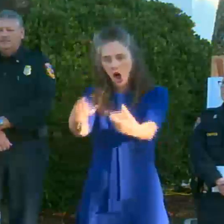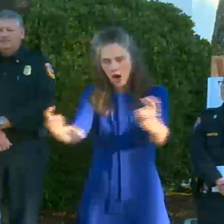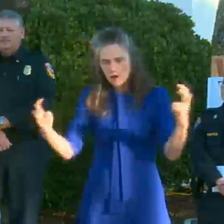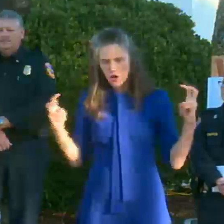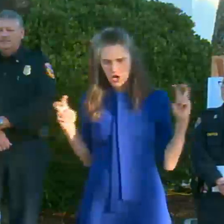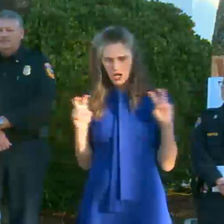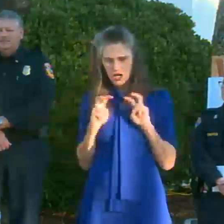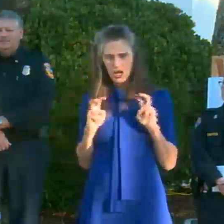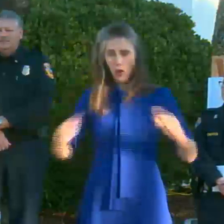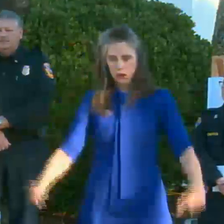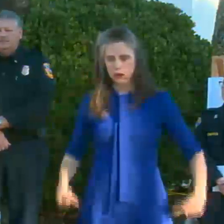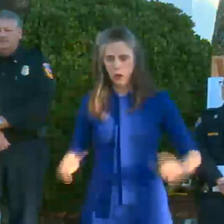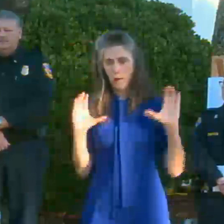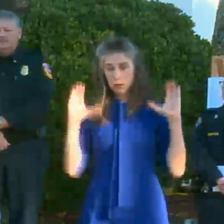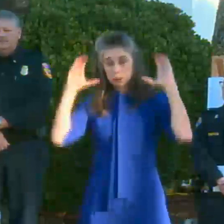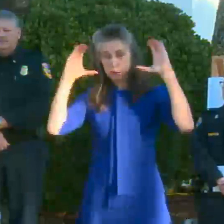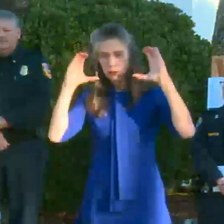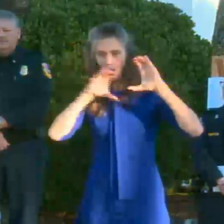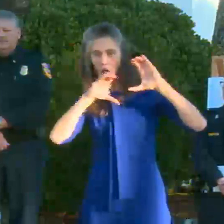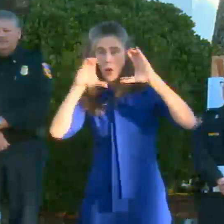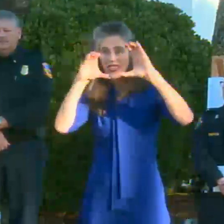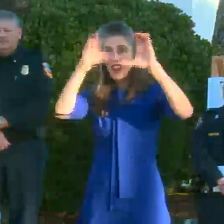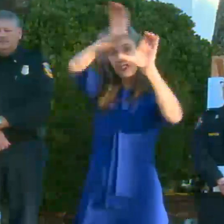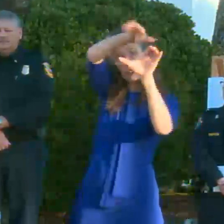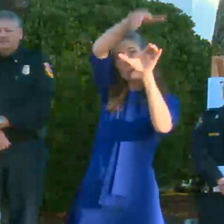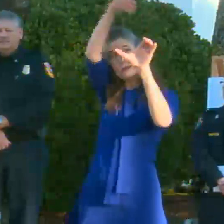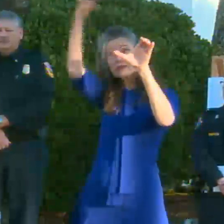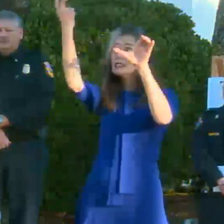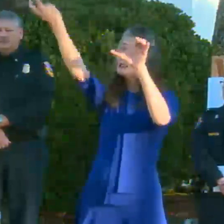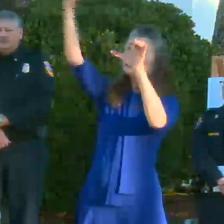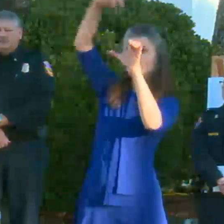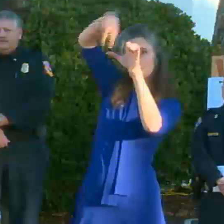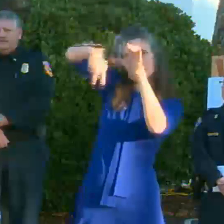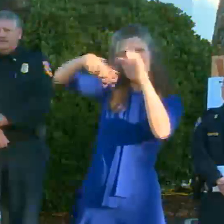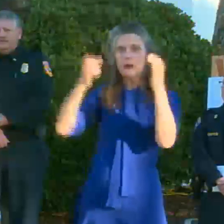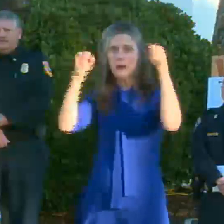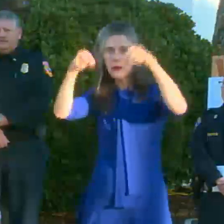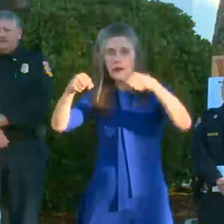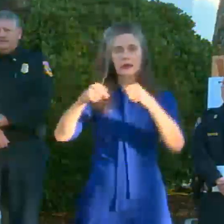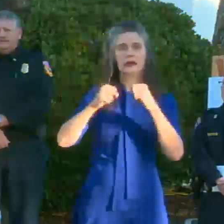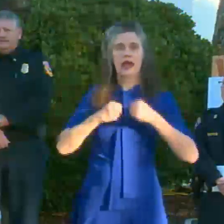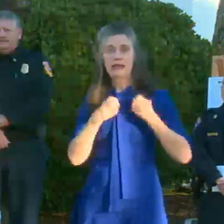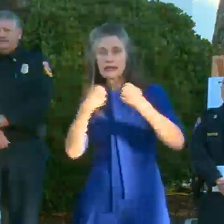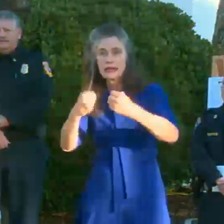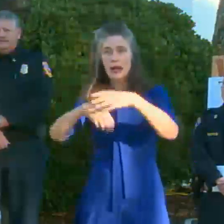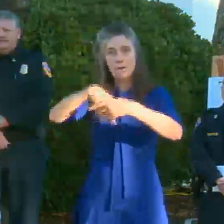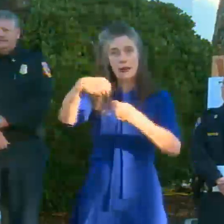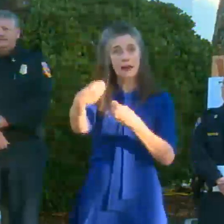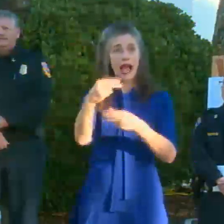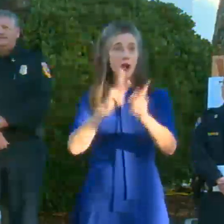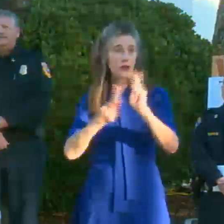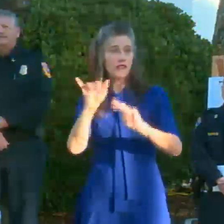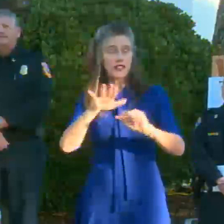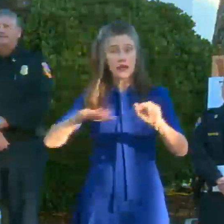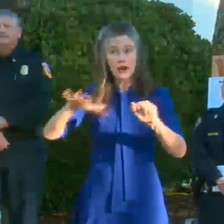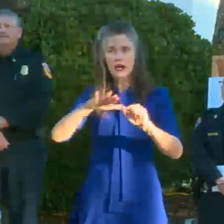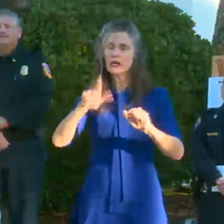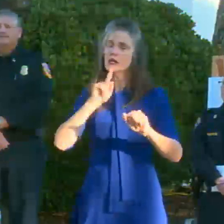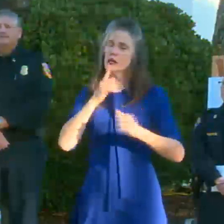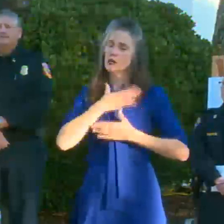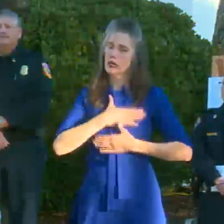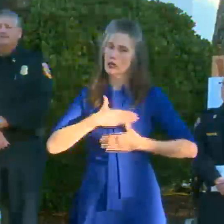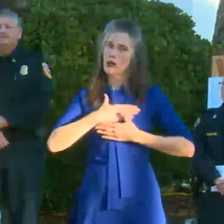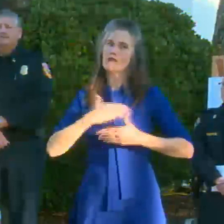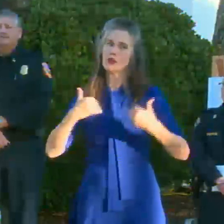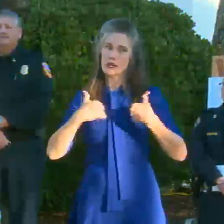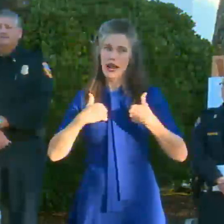trapped and performing rescues and evacuations. And we're very grateful to have those armored vehicles to help us during